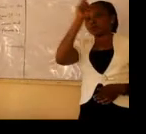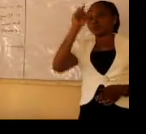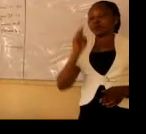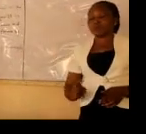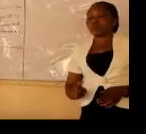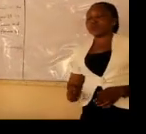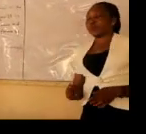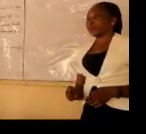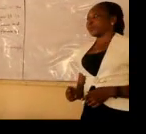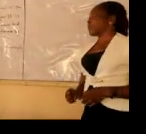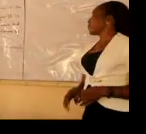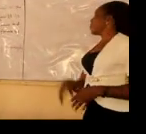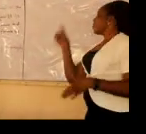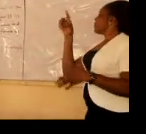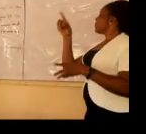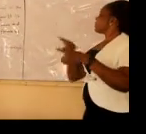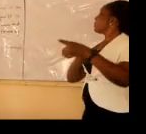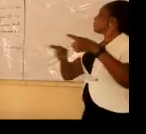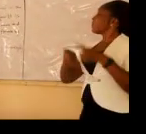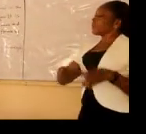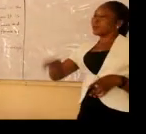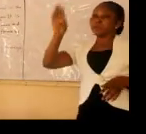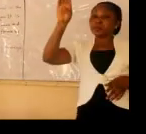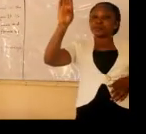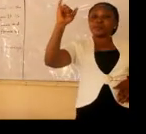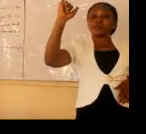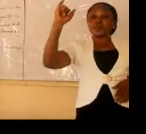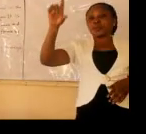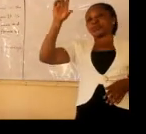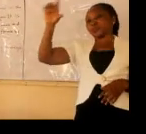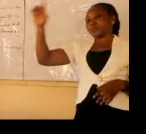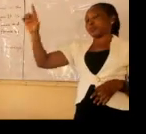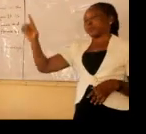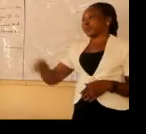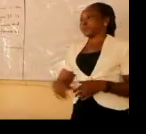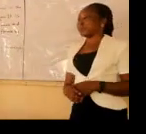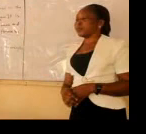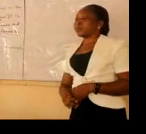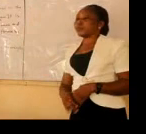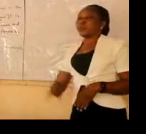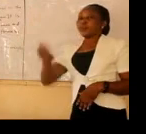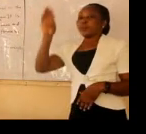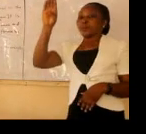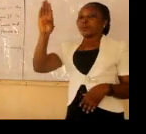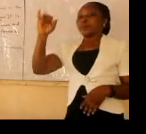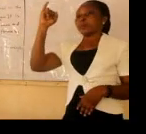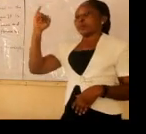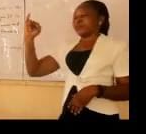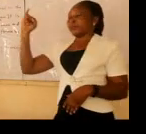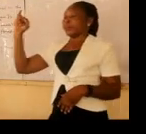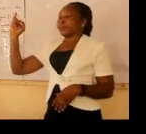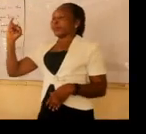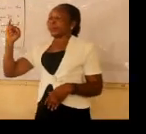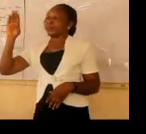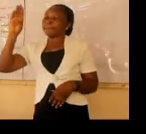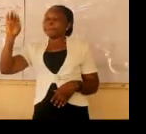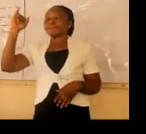define what? Bill. I know you're familiar with this already. Now, bill is a proposal of